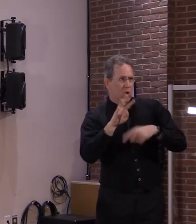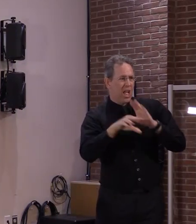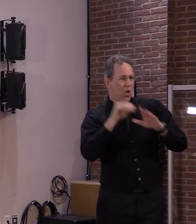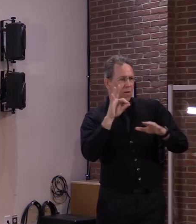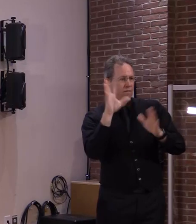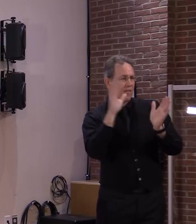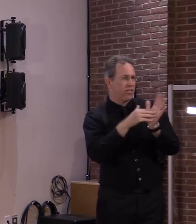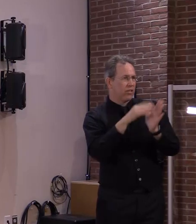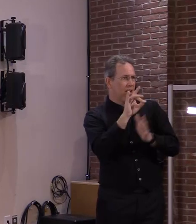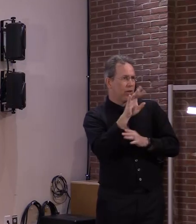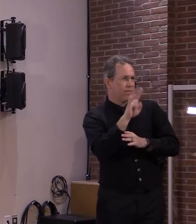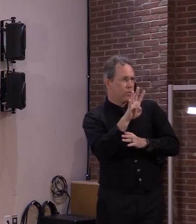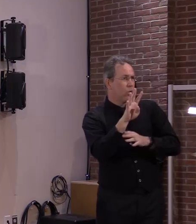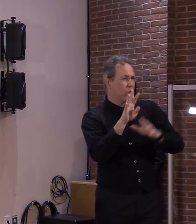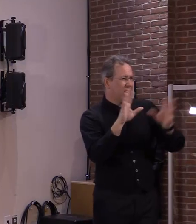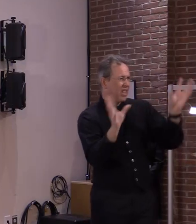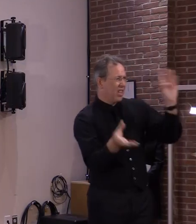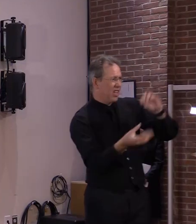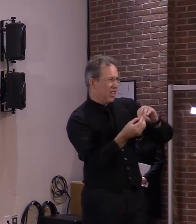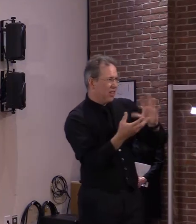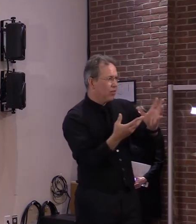to 125.